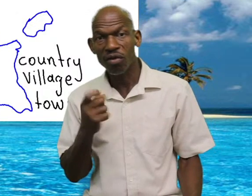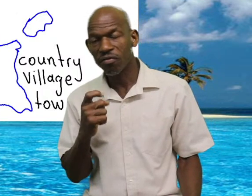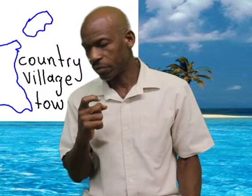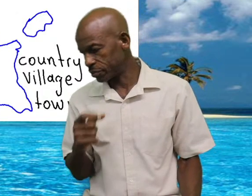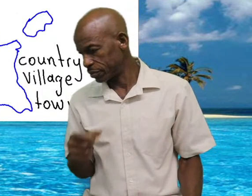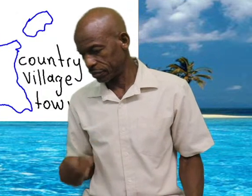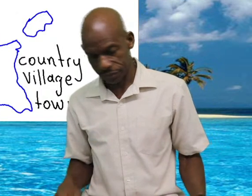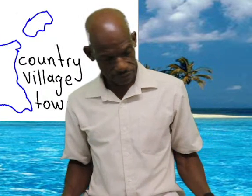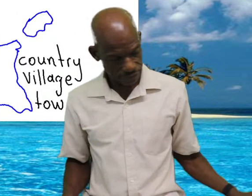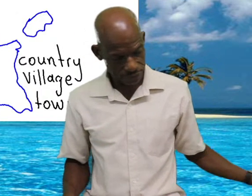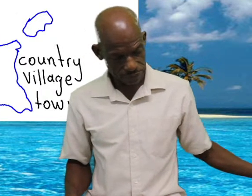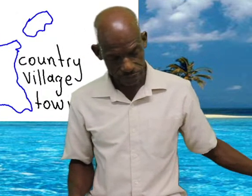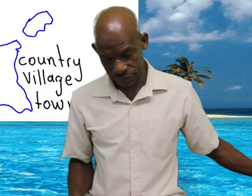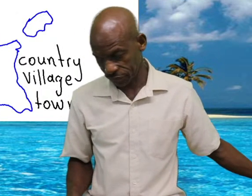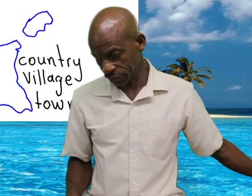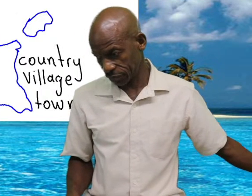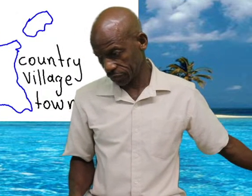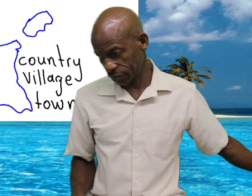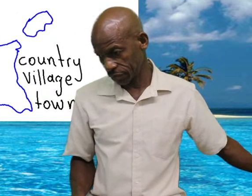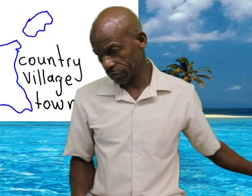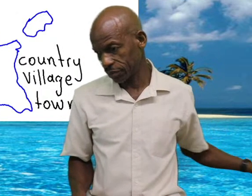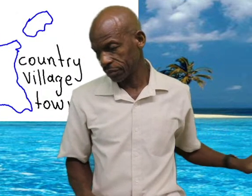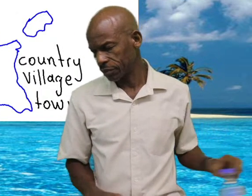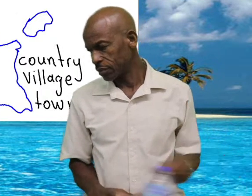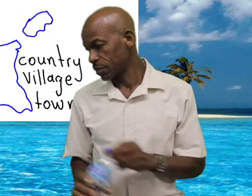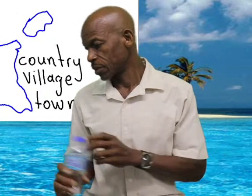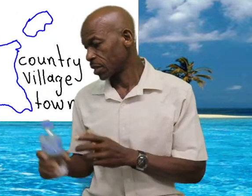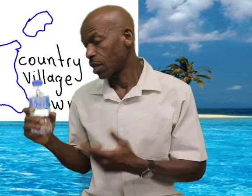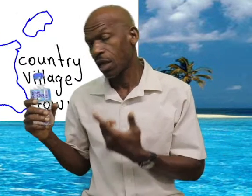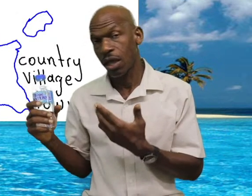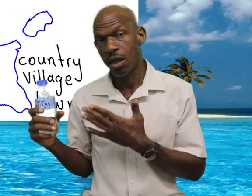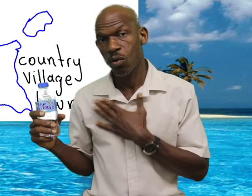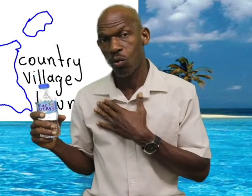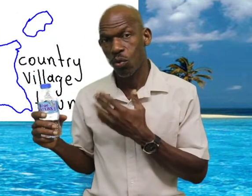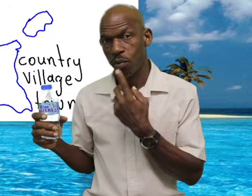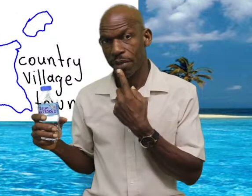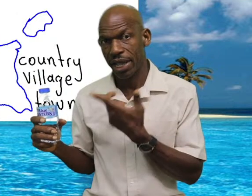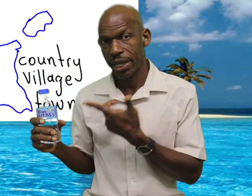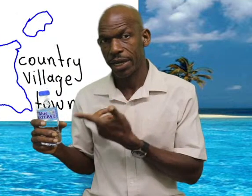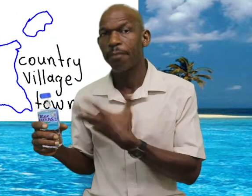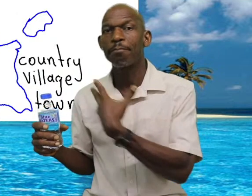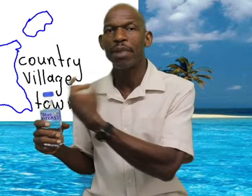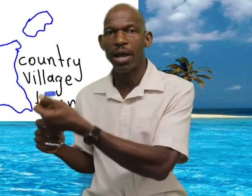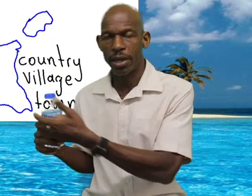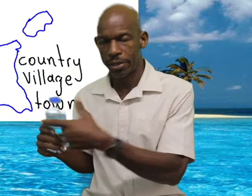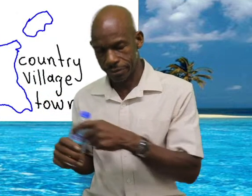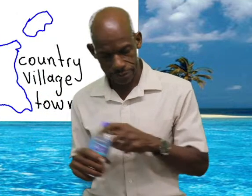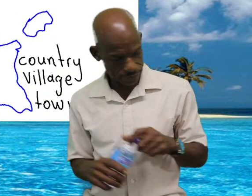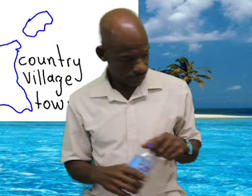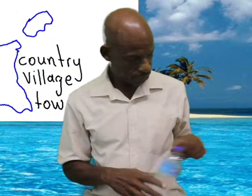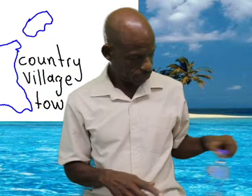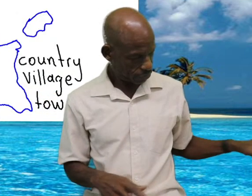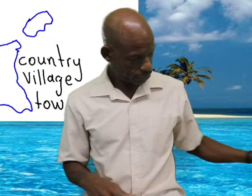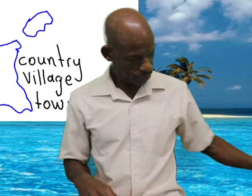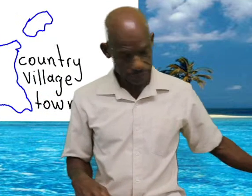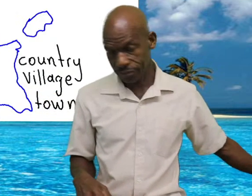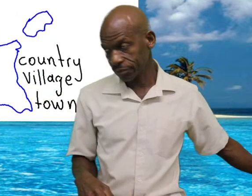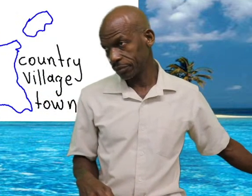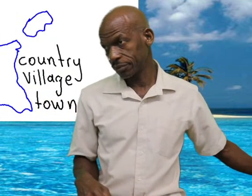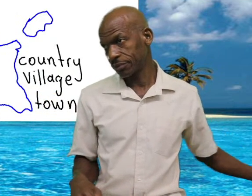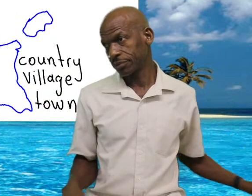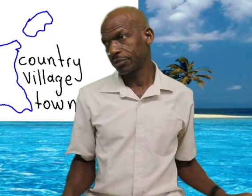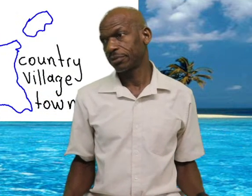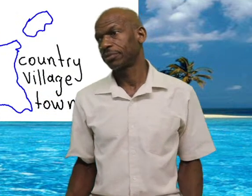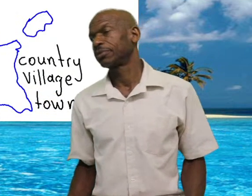here, is a form of ownership. And in last one we look at here is association, based on where